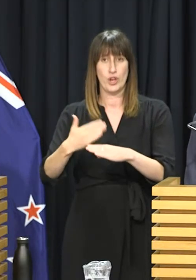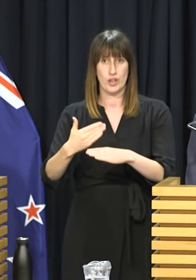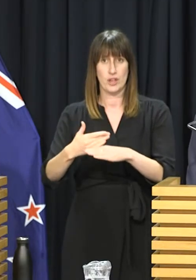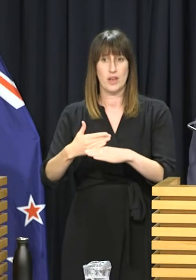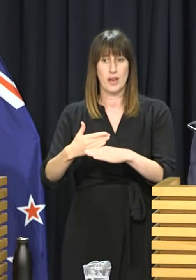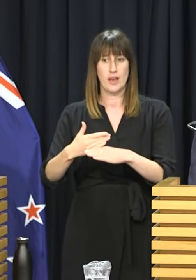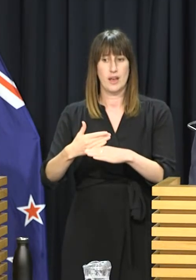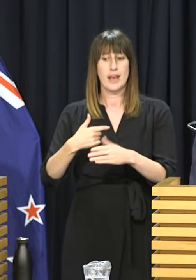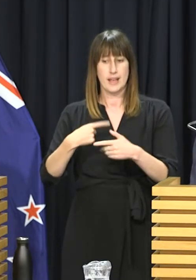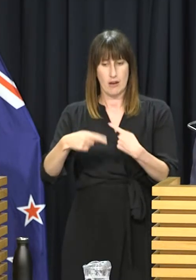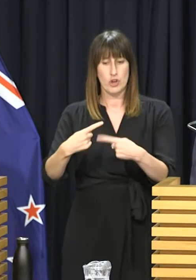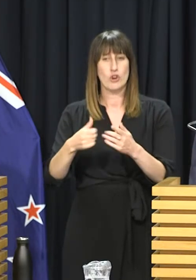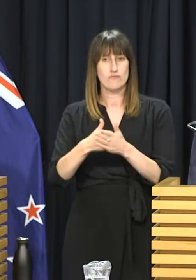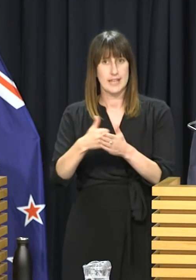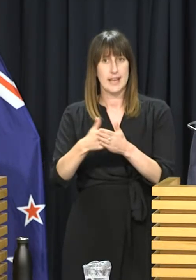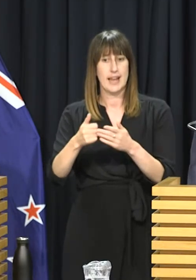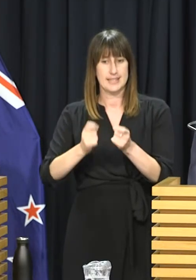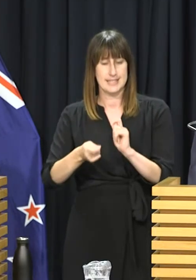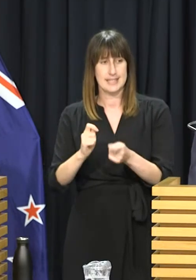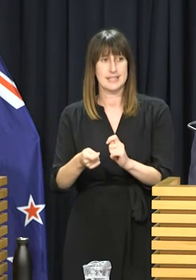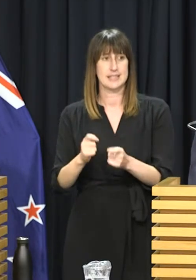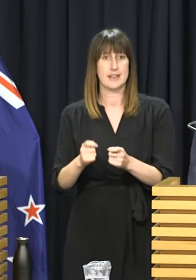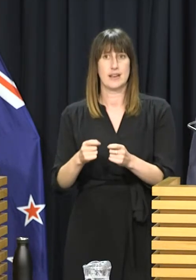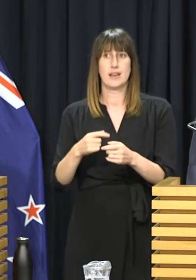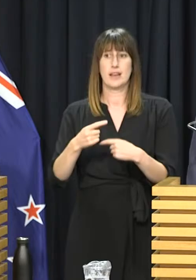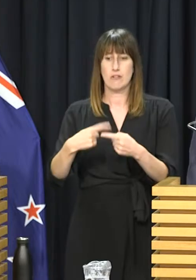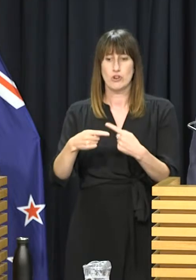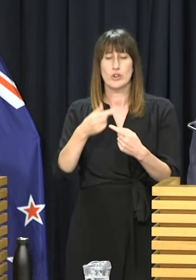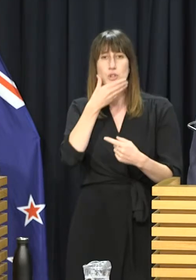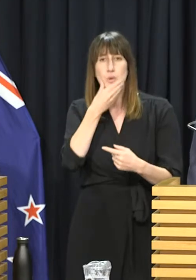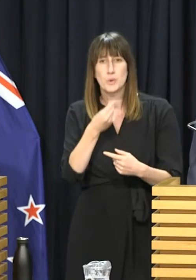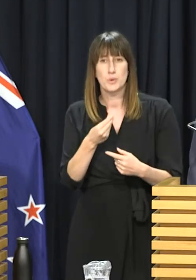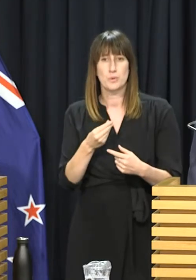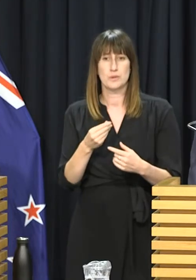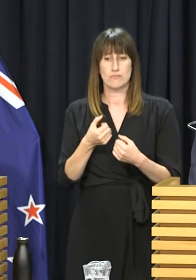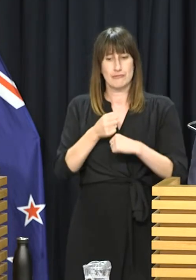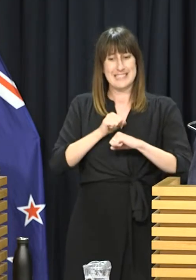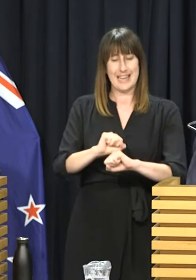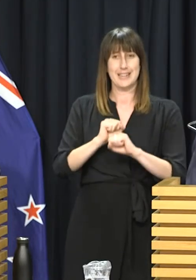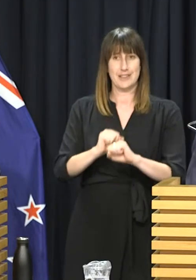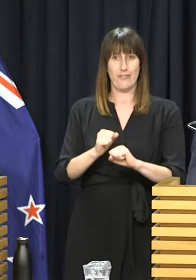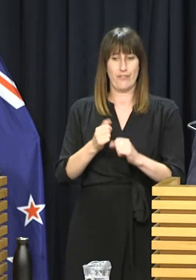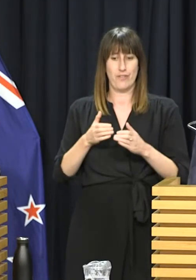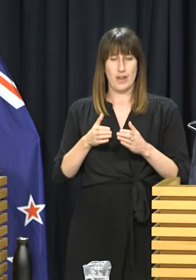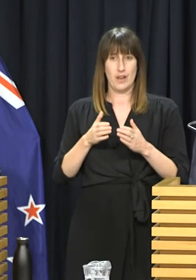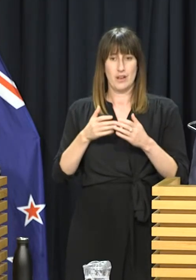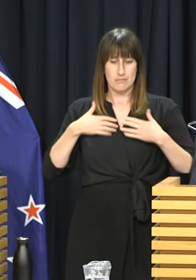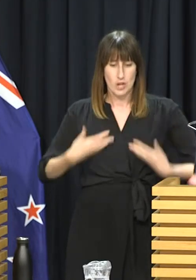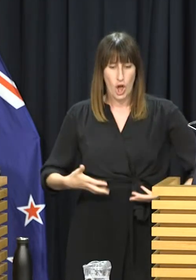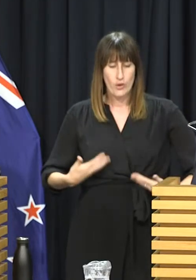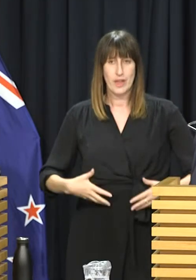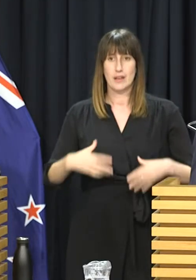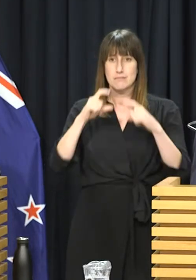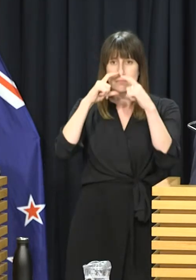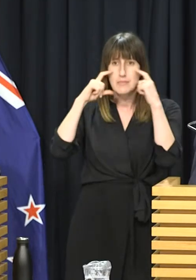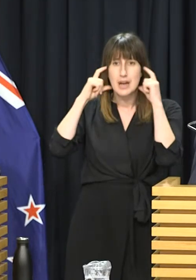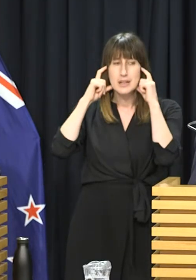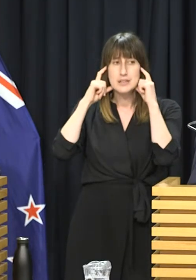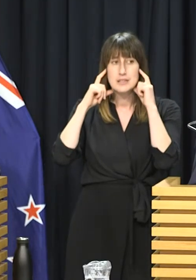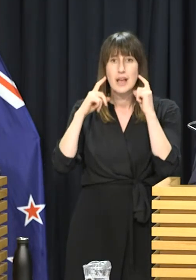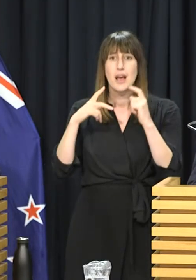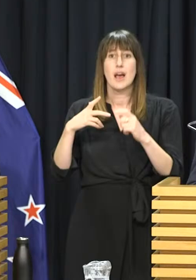tested regularly, and they're continuing to use PPE as they always have. So the vaccination is another layer of